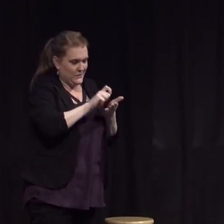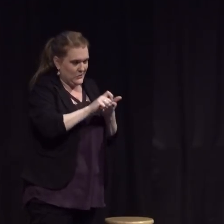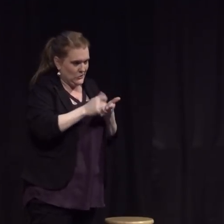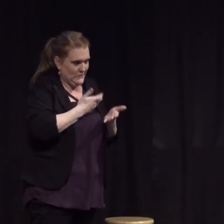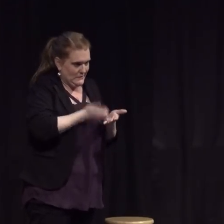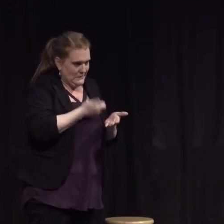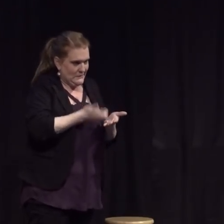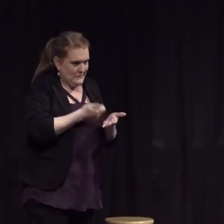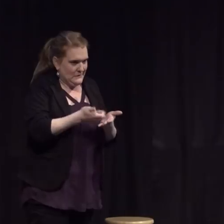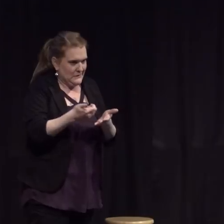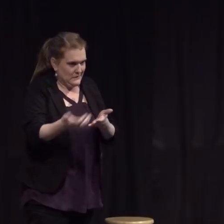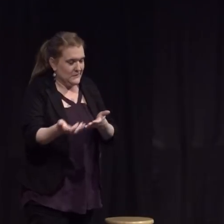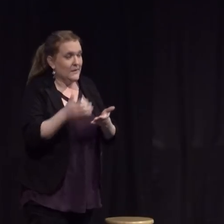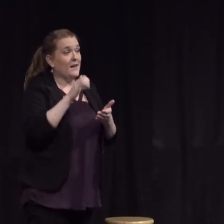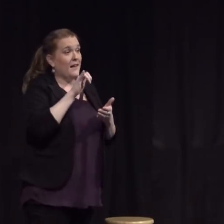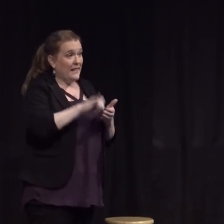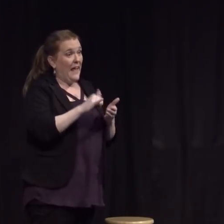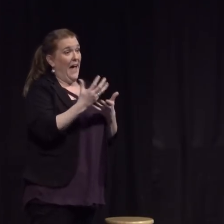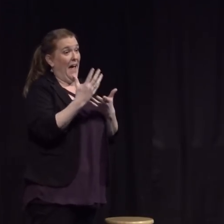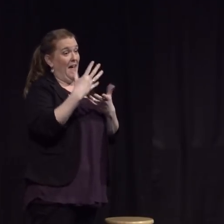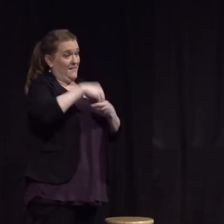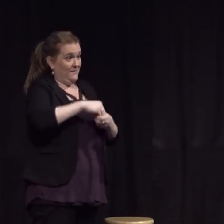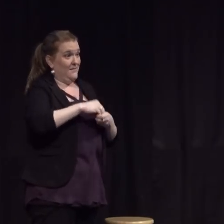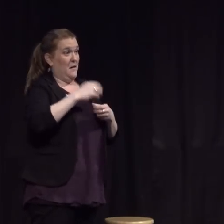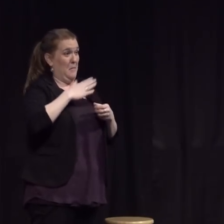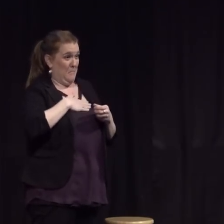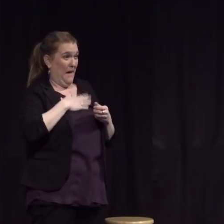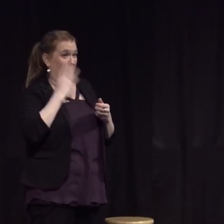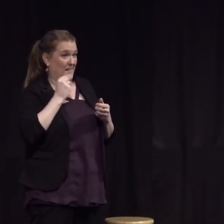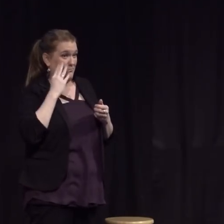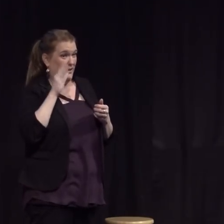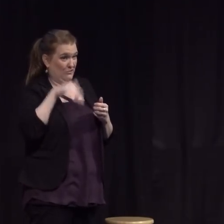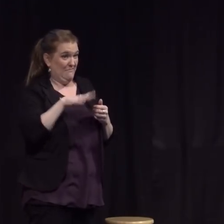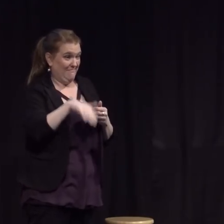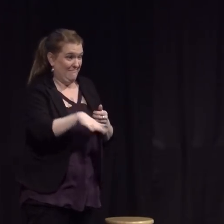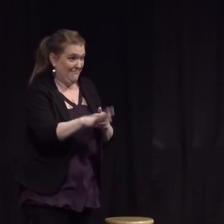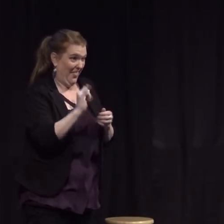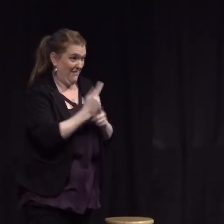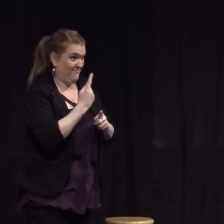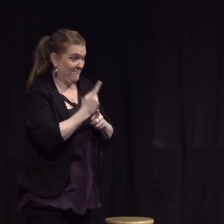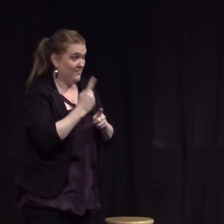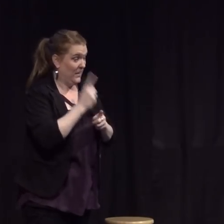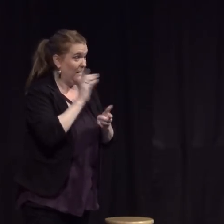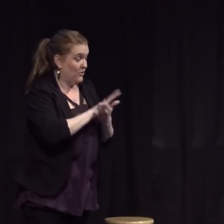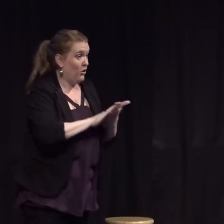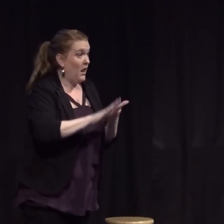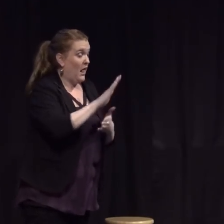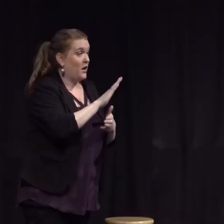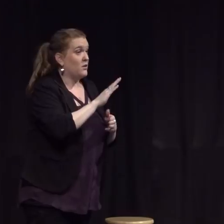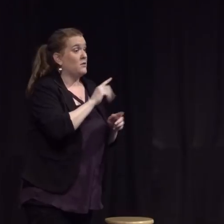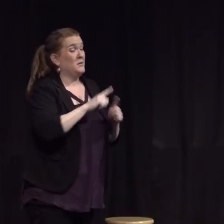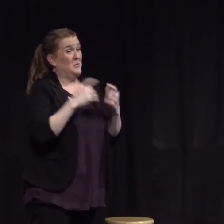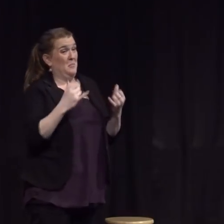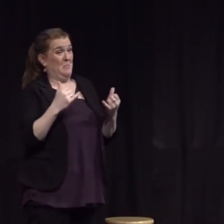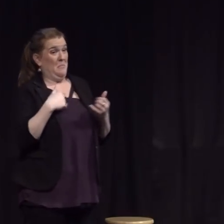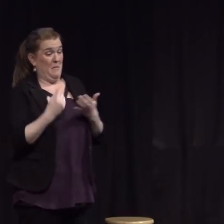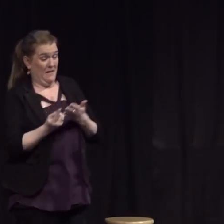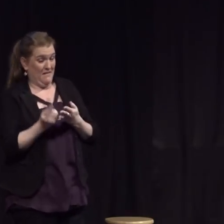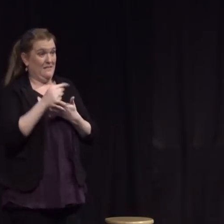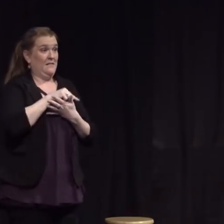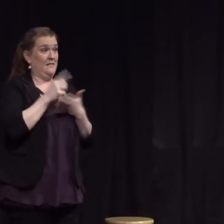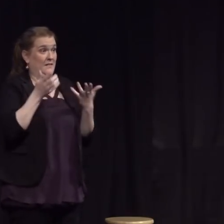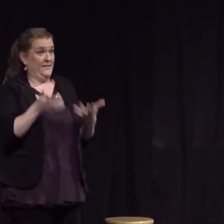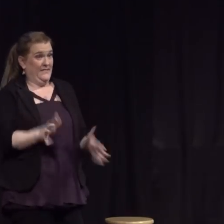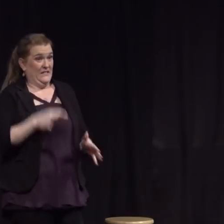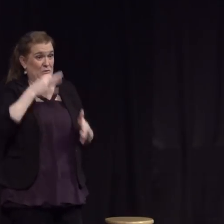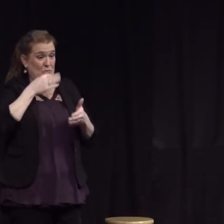college. But regardless of the twists and turns, I stand here just a few weeks away from graduation, thanks largely in